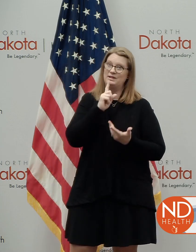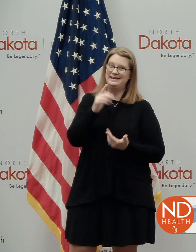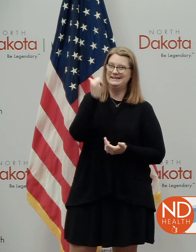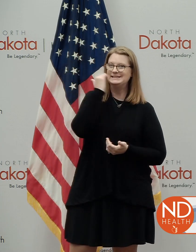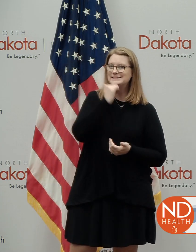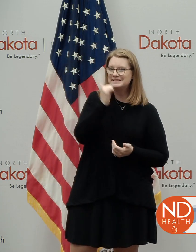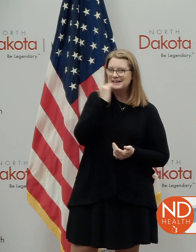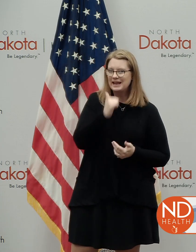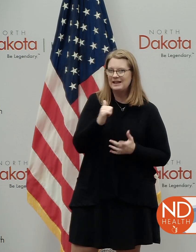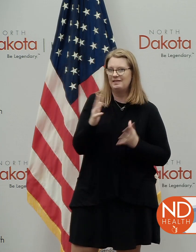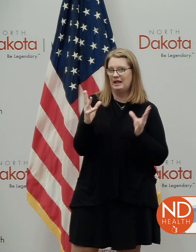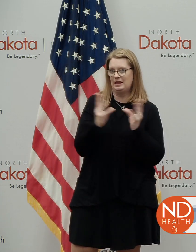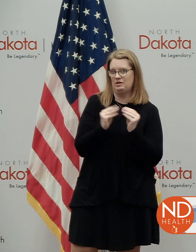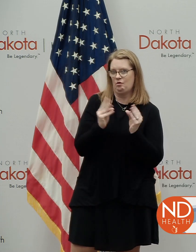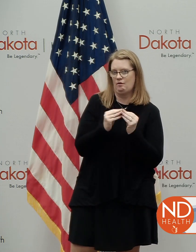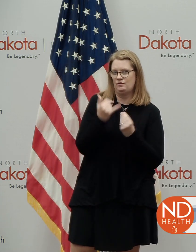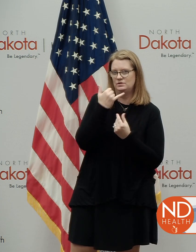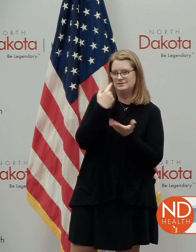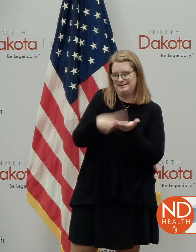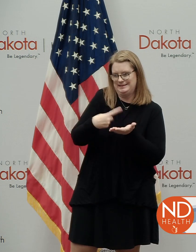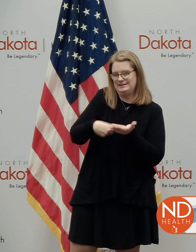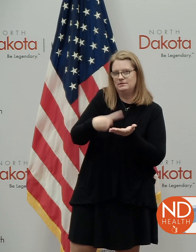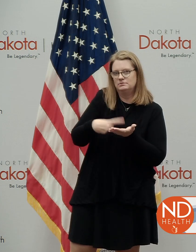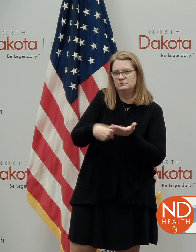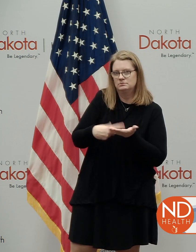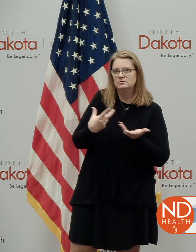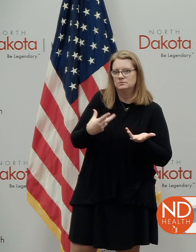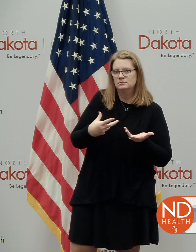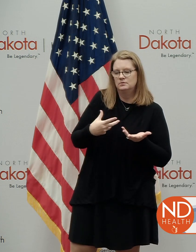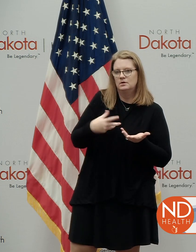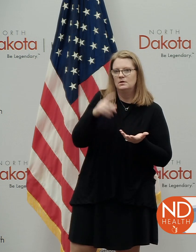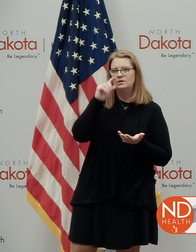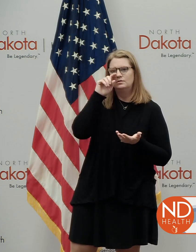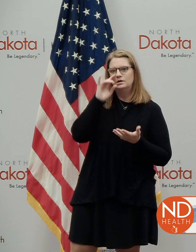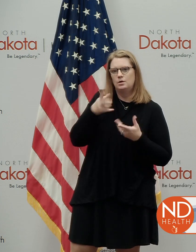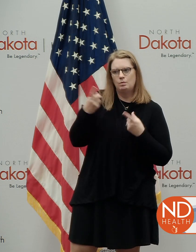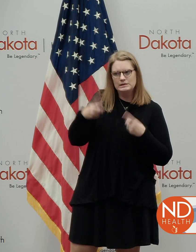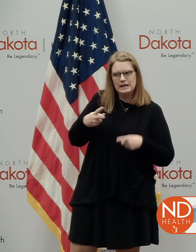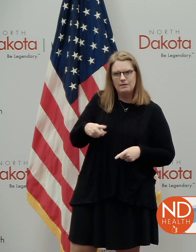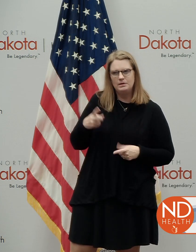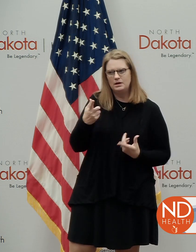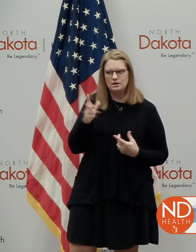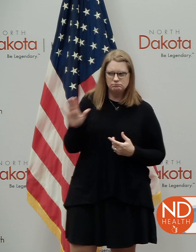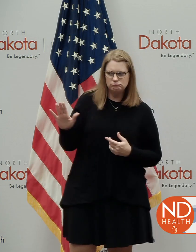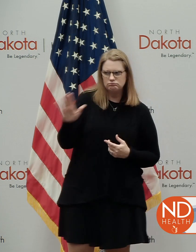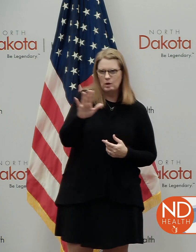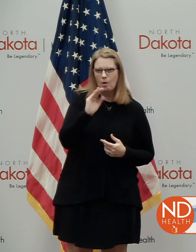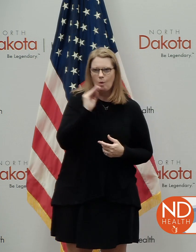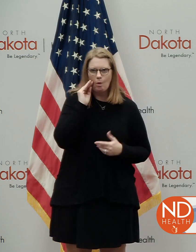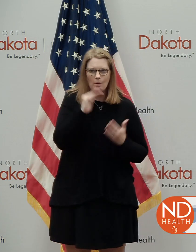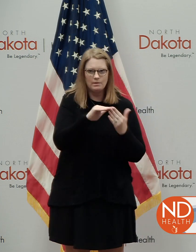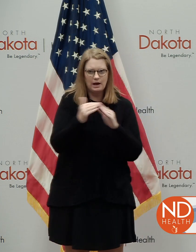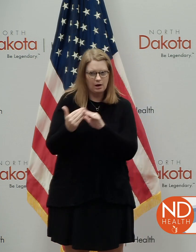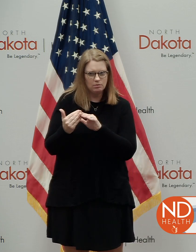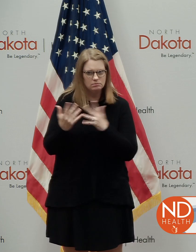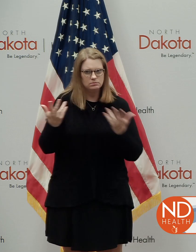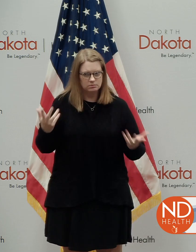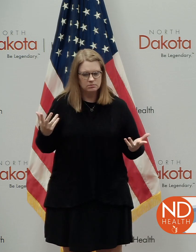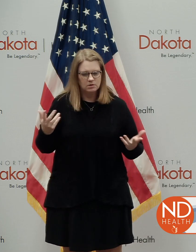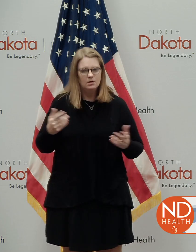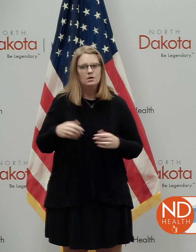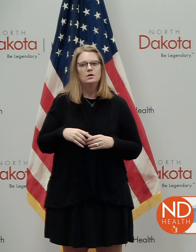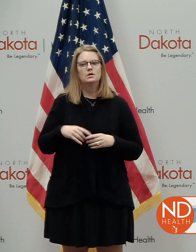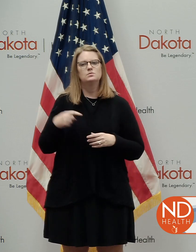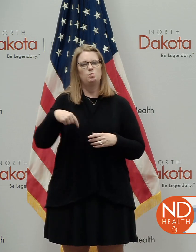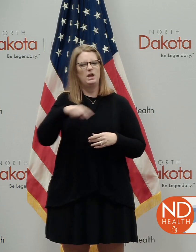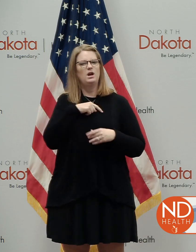daily conference calls with what was going on in our hometowns because we are a citizen legislature.